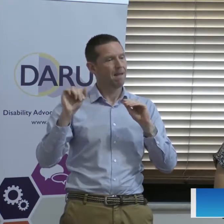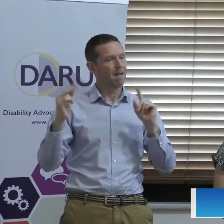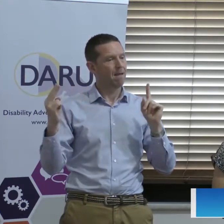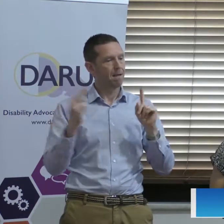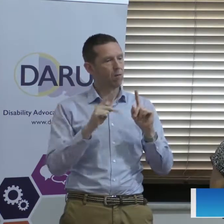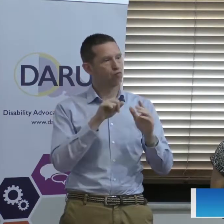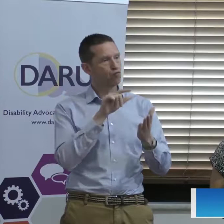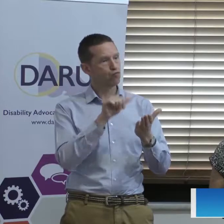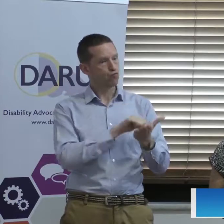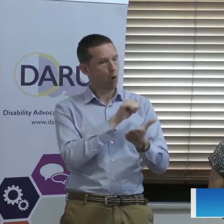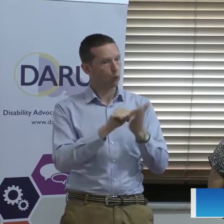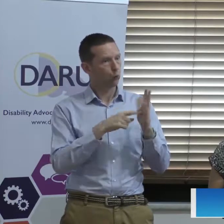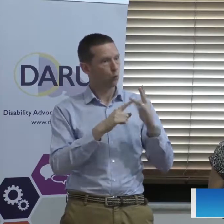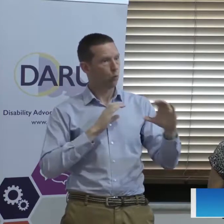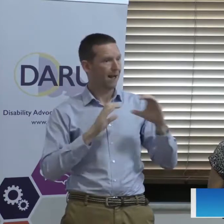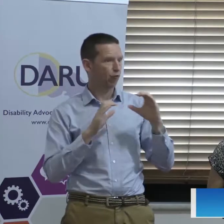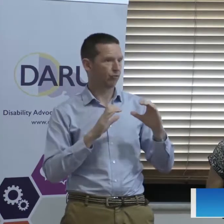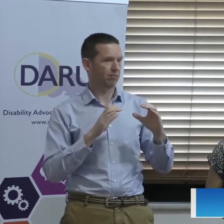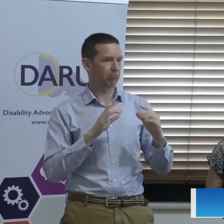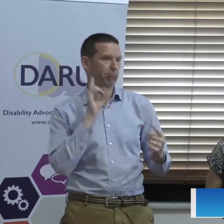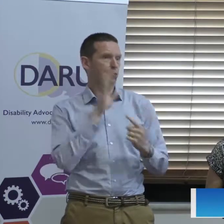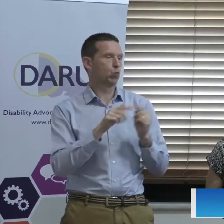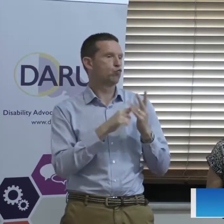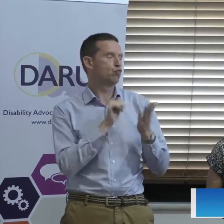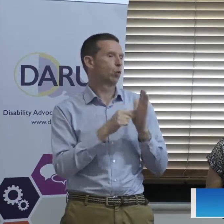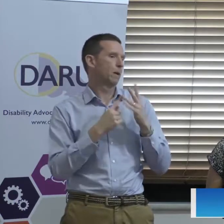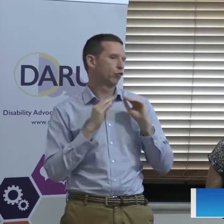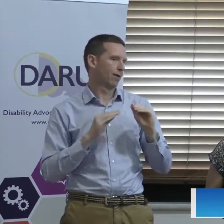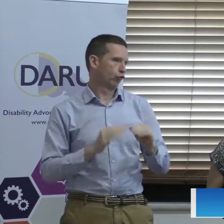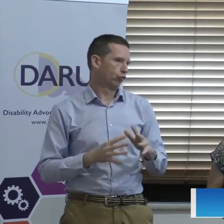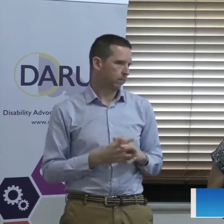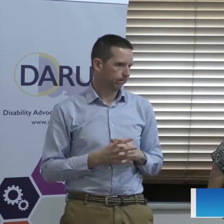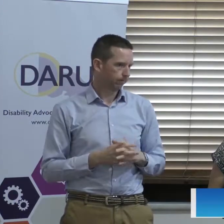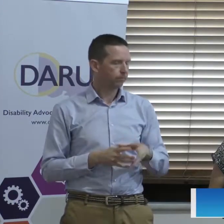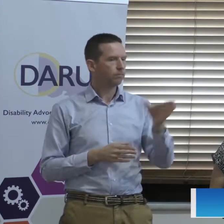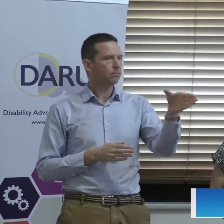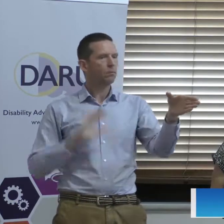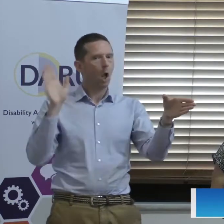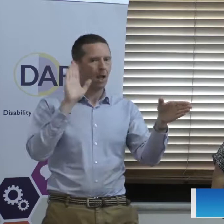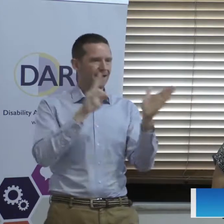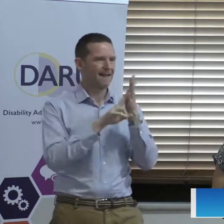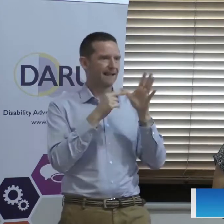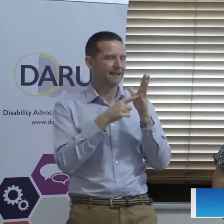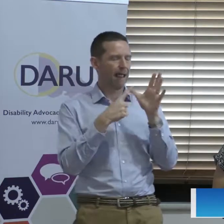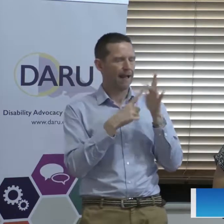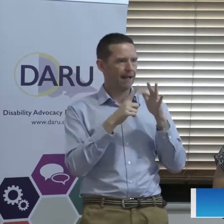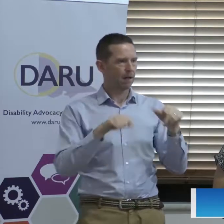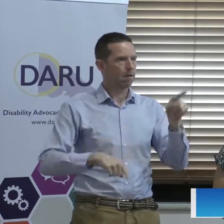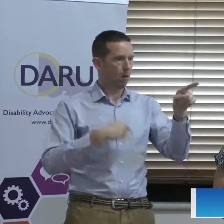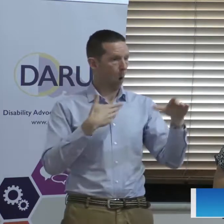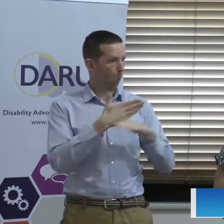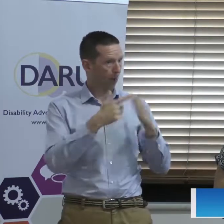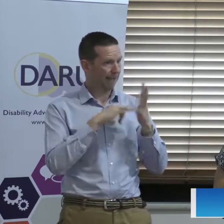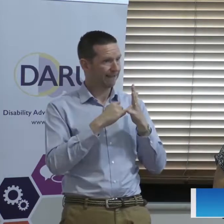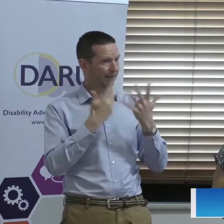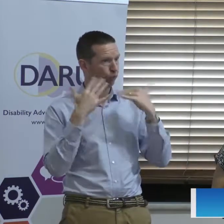a right to communicate is integral to right to education. Yeah. Hi. I actually work as an integration